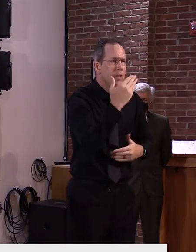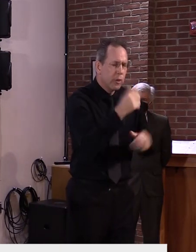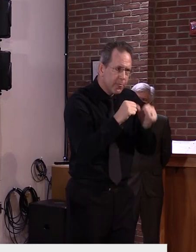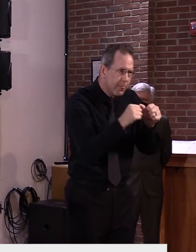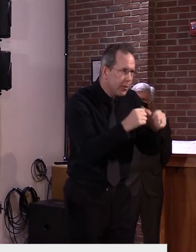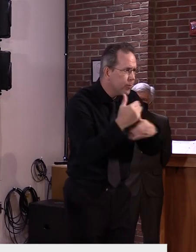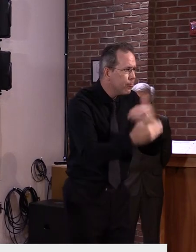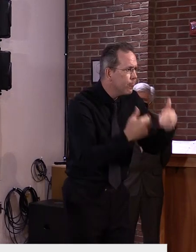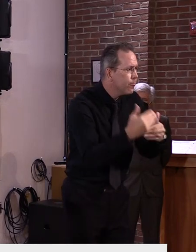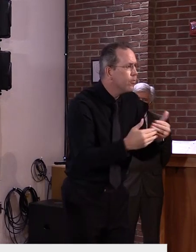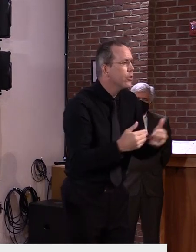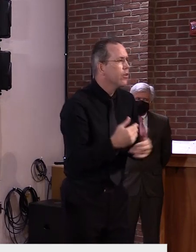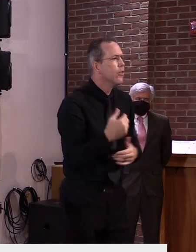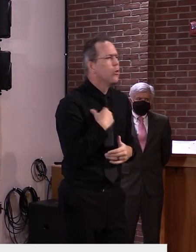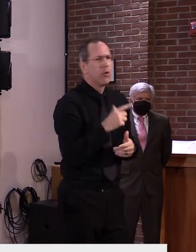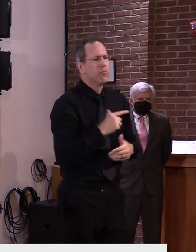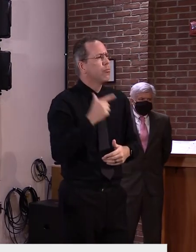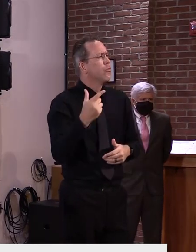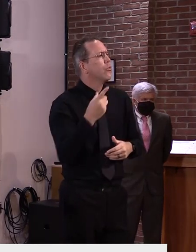Levine for a health update.